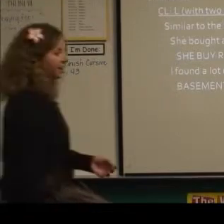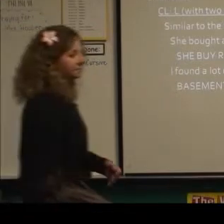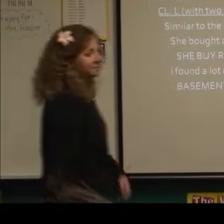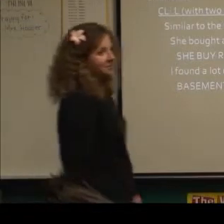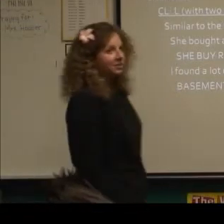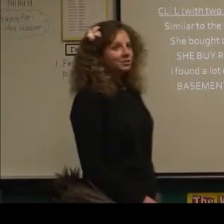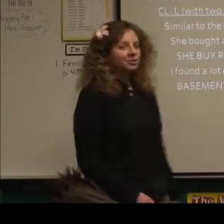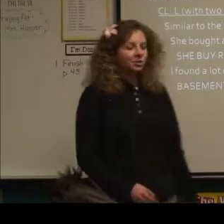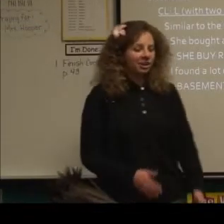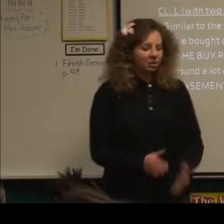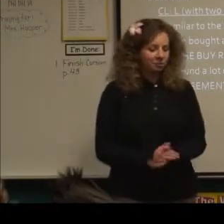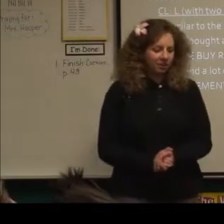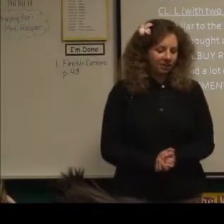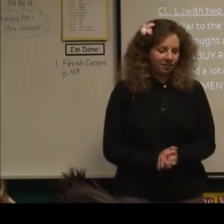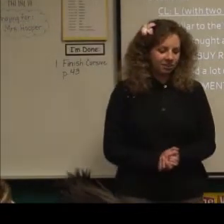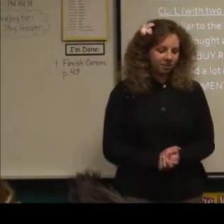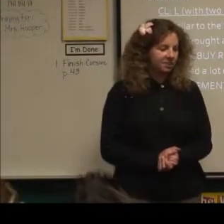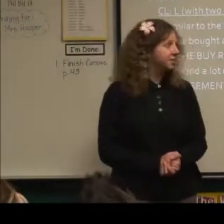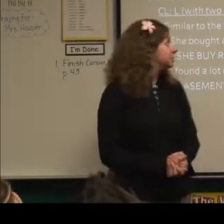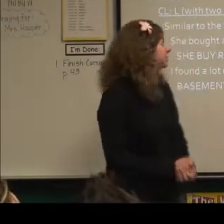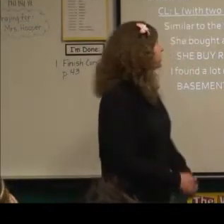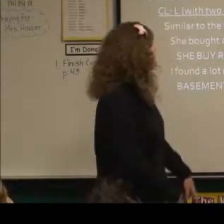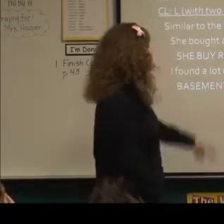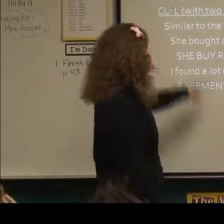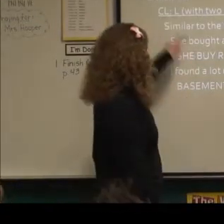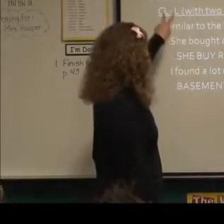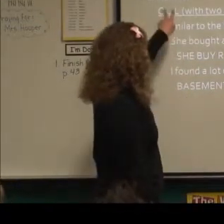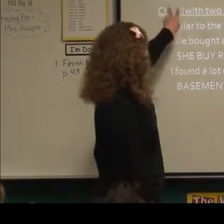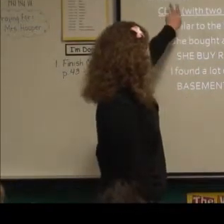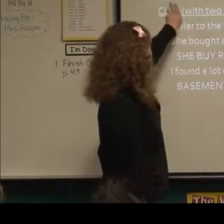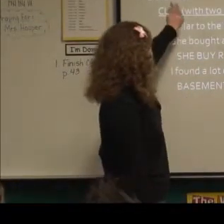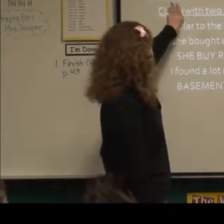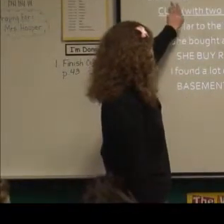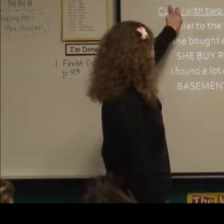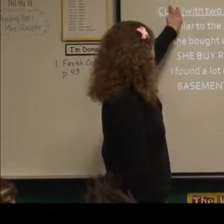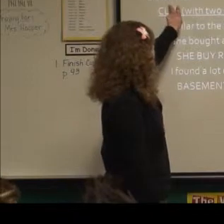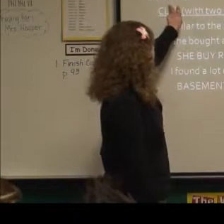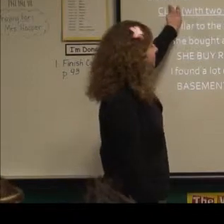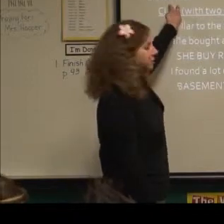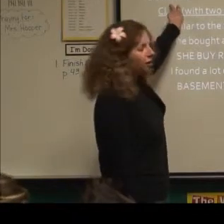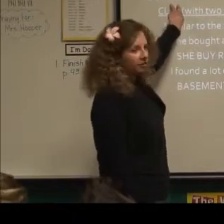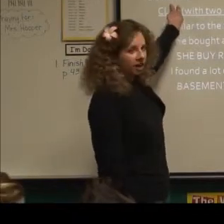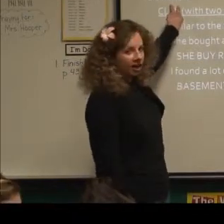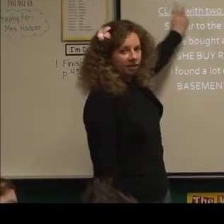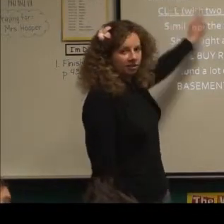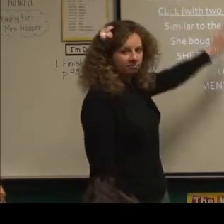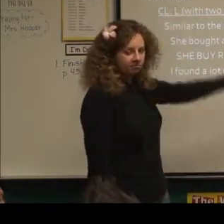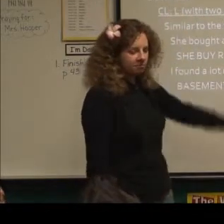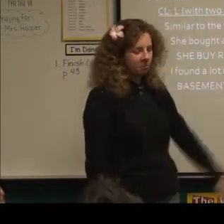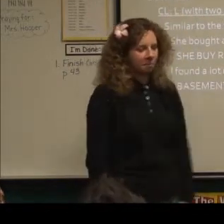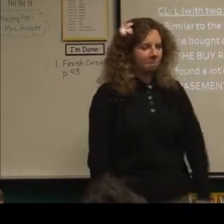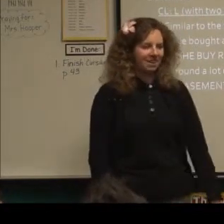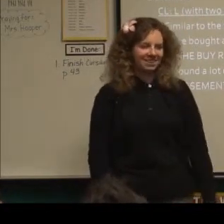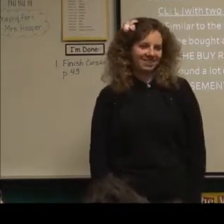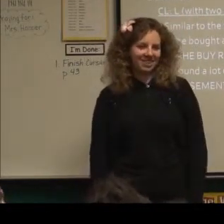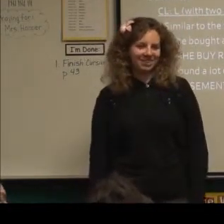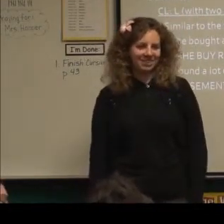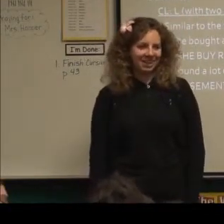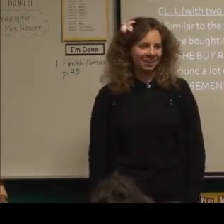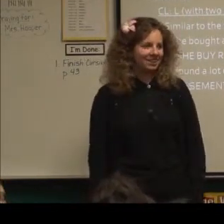Okay. So in your book, then you will see this one, and it has two little dots like that over the L. But since I also can't write